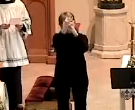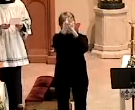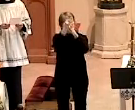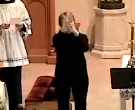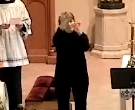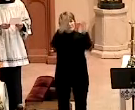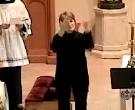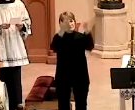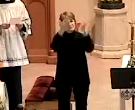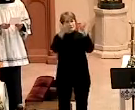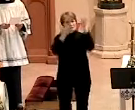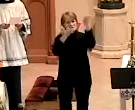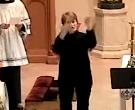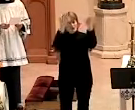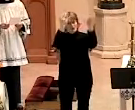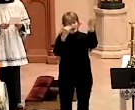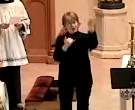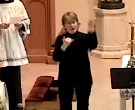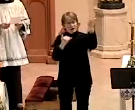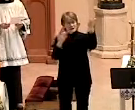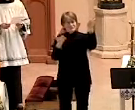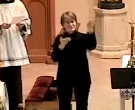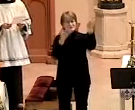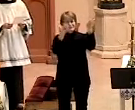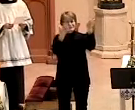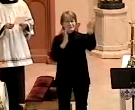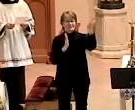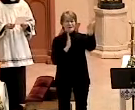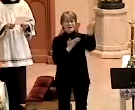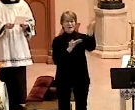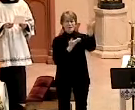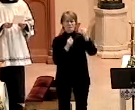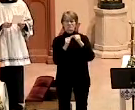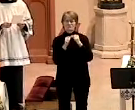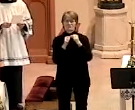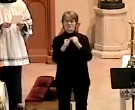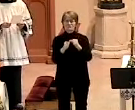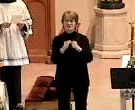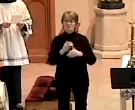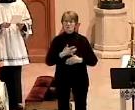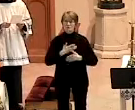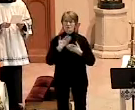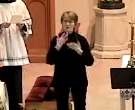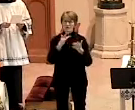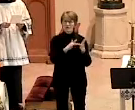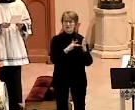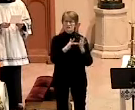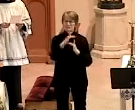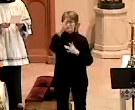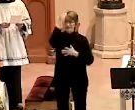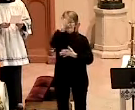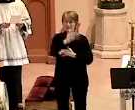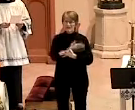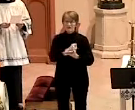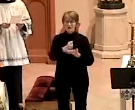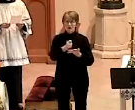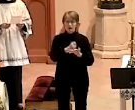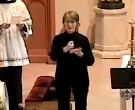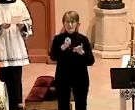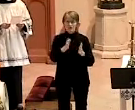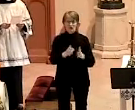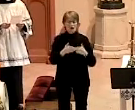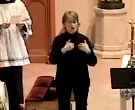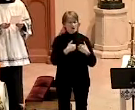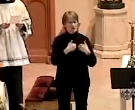you, for to serve you is our lasting joy. Jesus, Son of a Carpenter, open